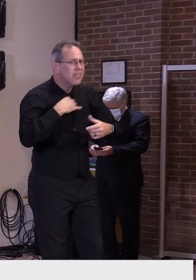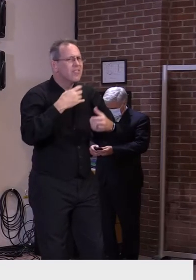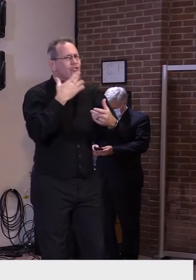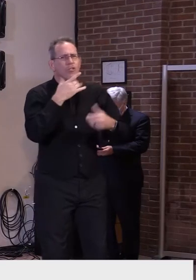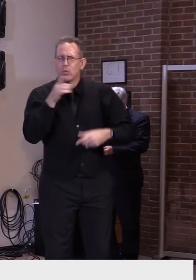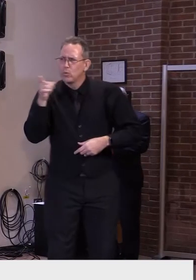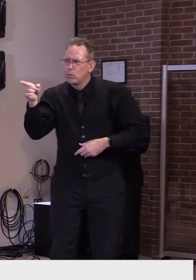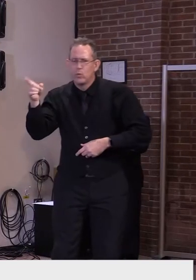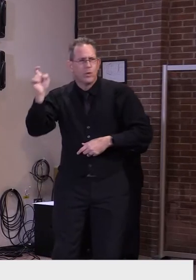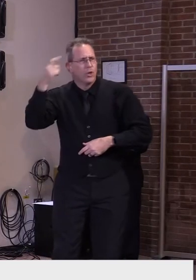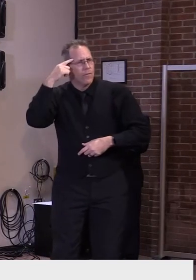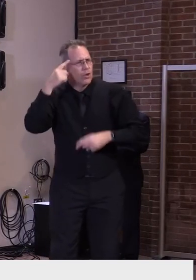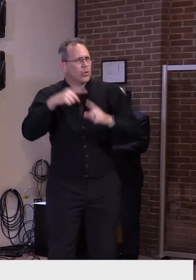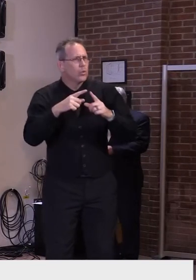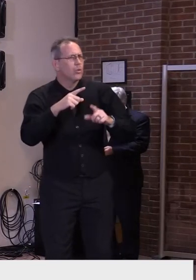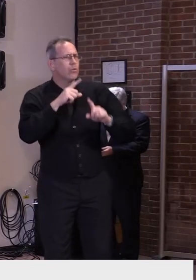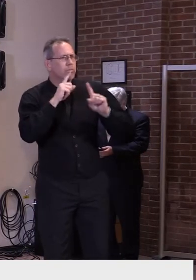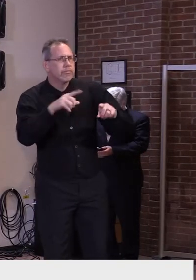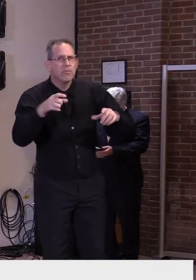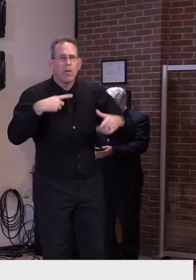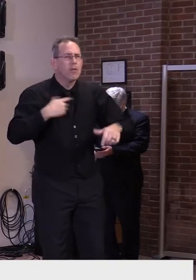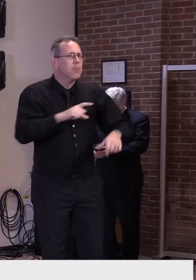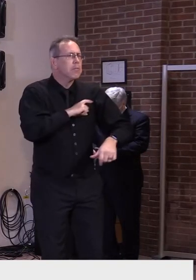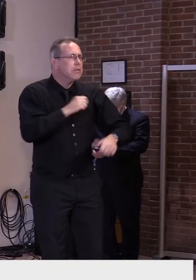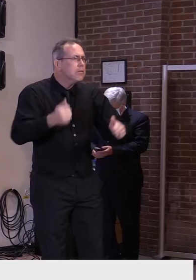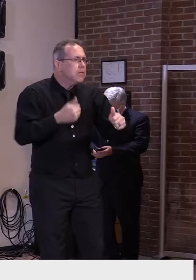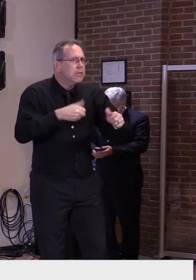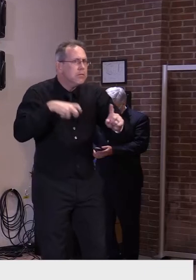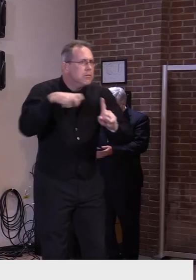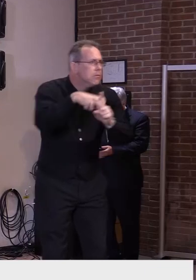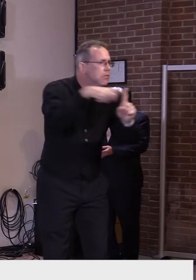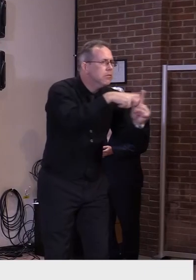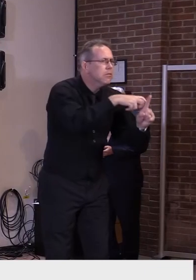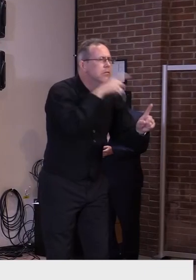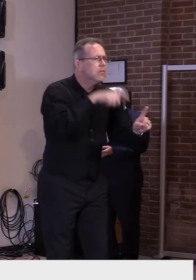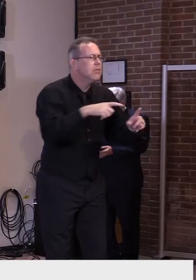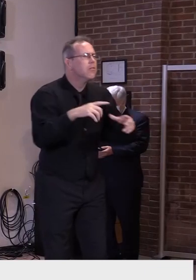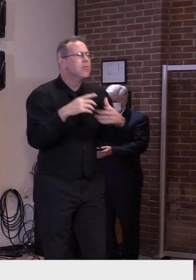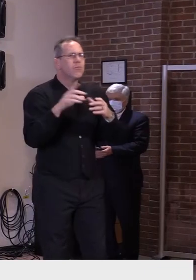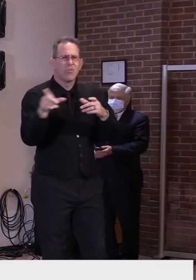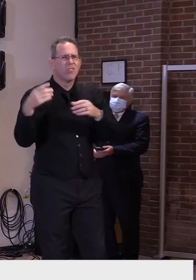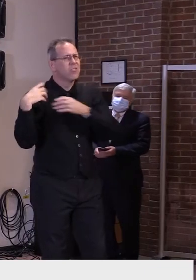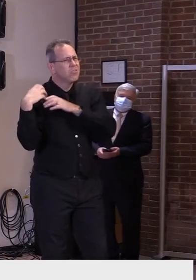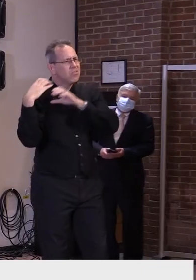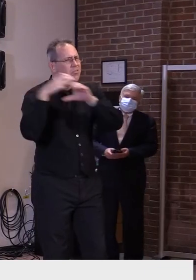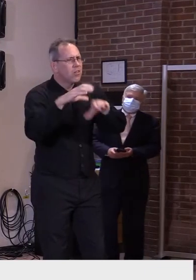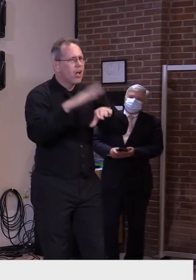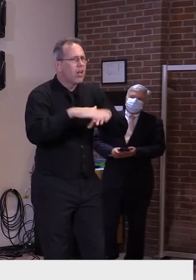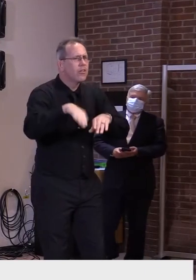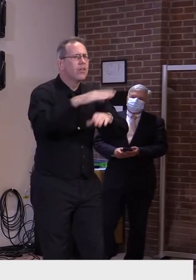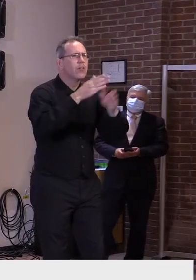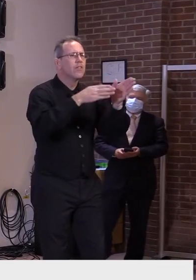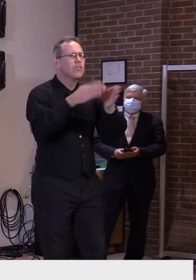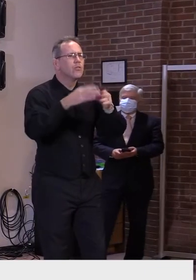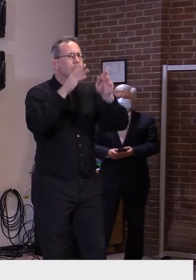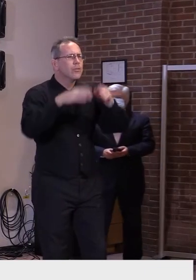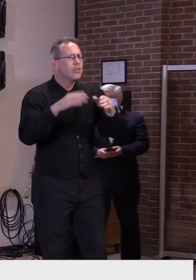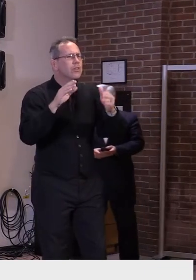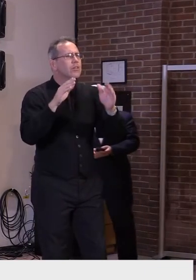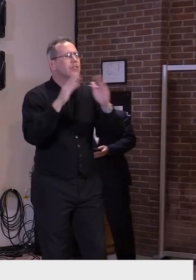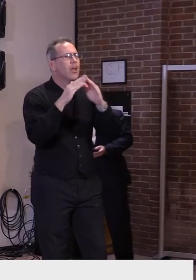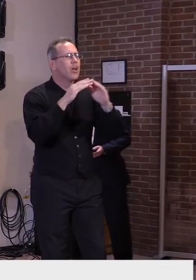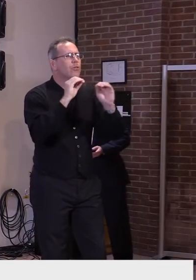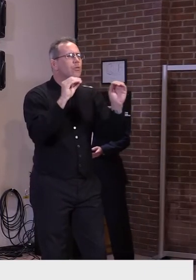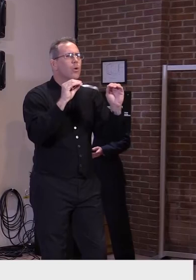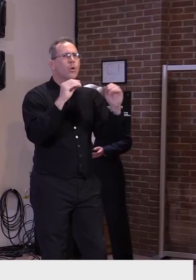details. Putting the burden of mask mandates on individual towns is actually the same as deciding there will be no mask mandates. Do you have